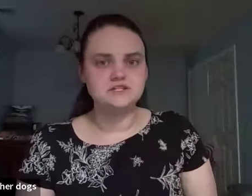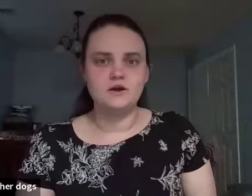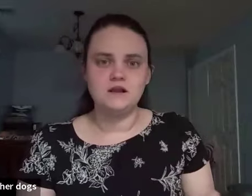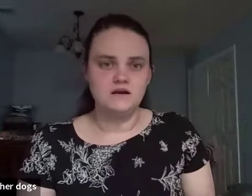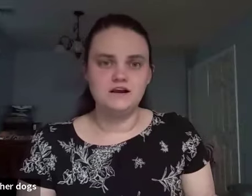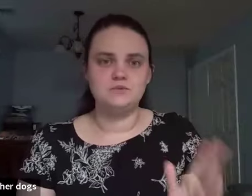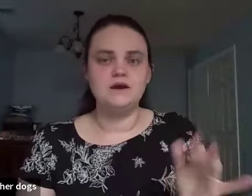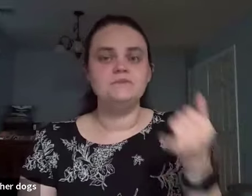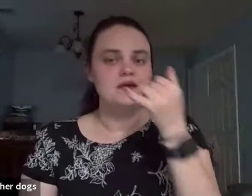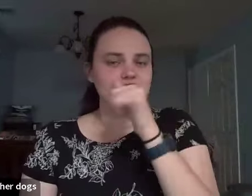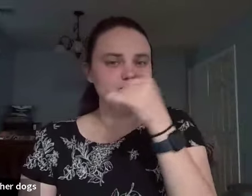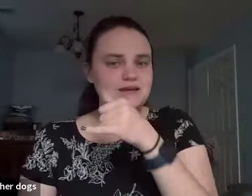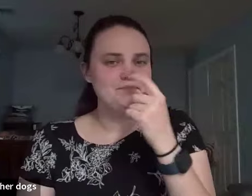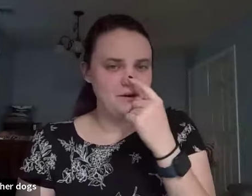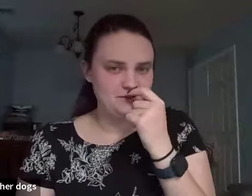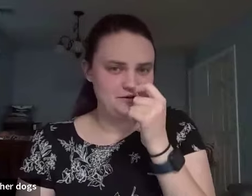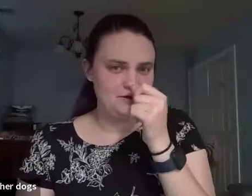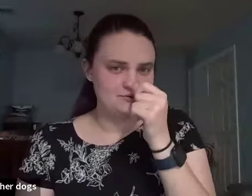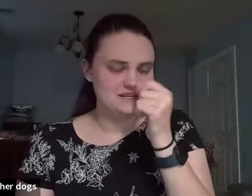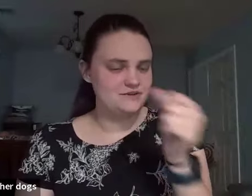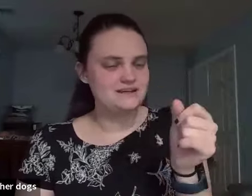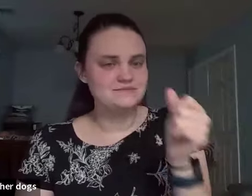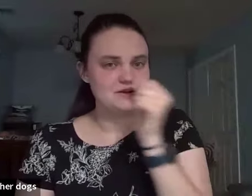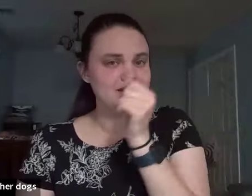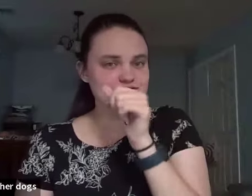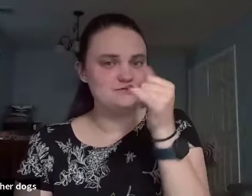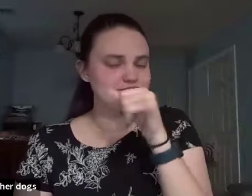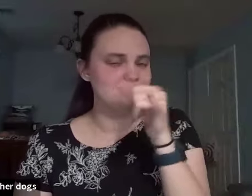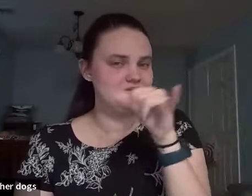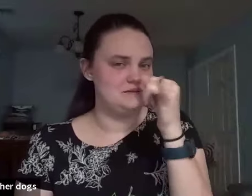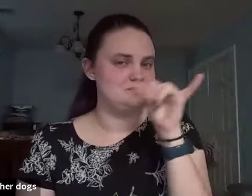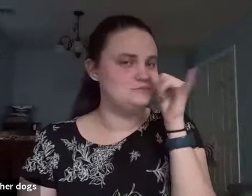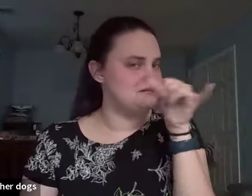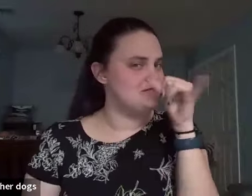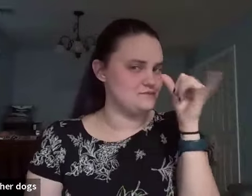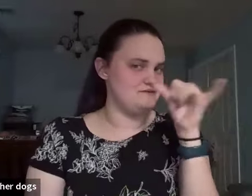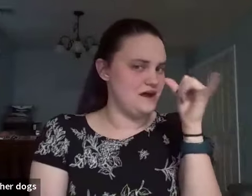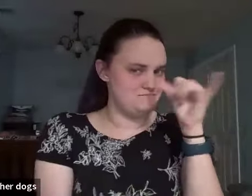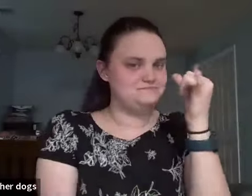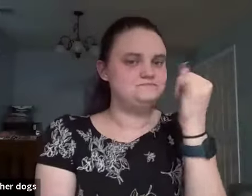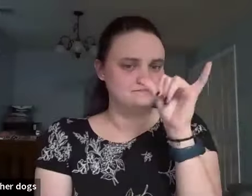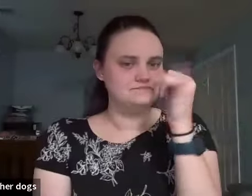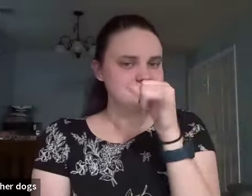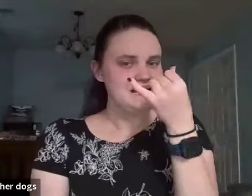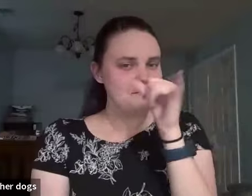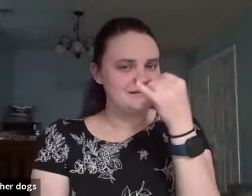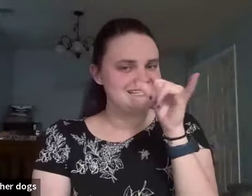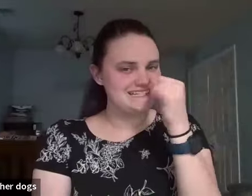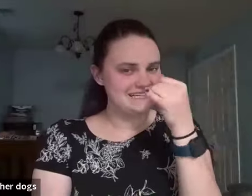perception. Oh my gosh, wow. You can bump your nose, and if you got some long nails, you can do some damage. So be careful with that. But